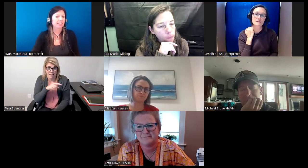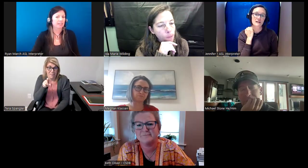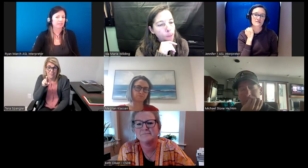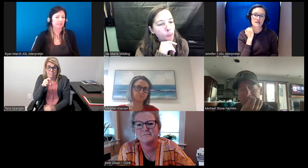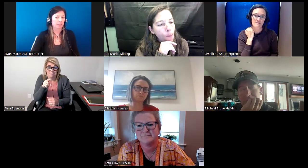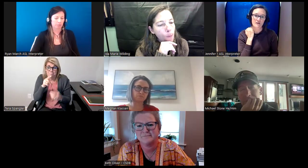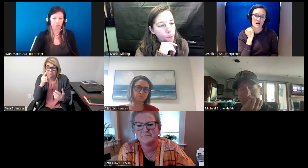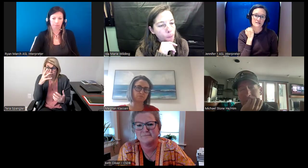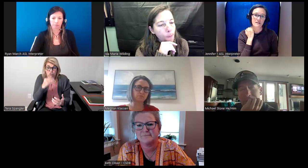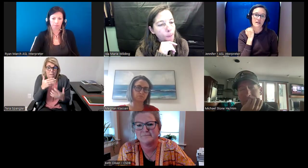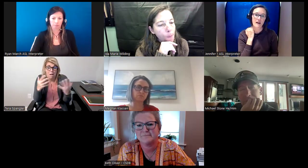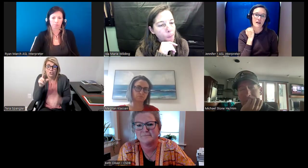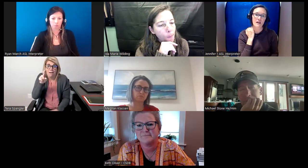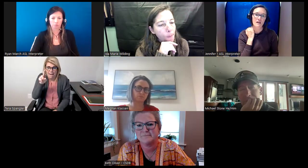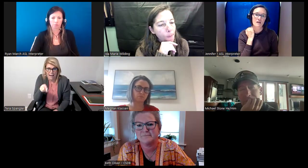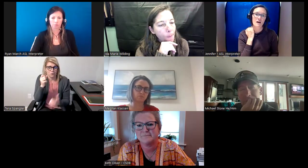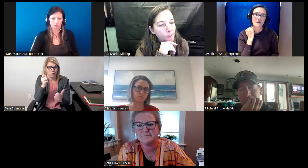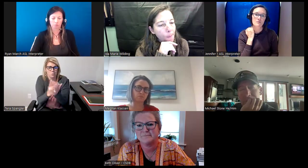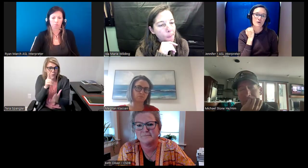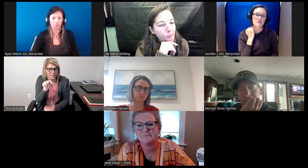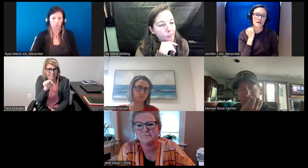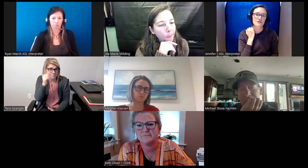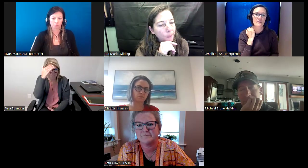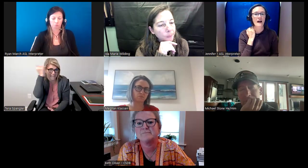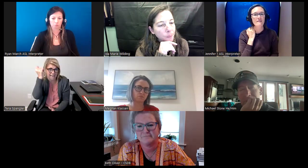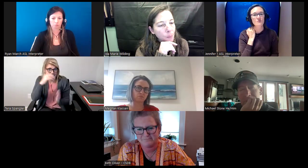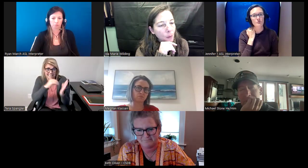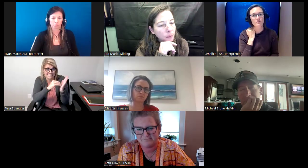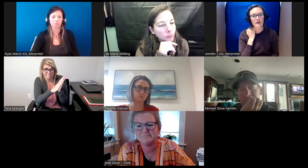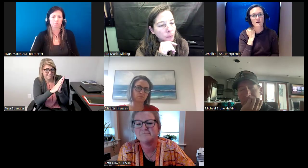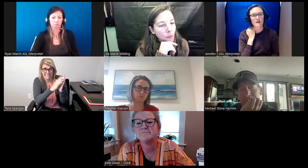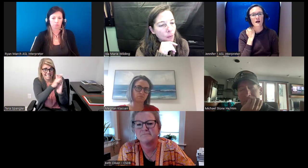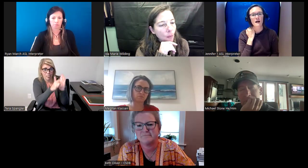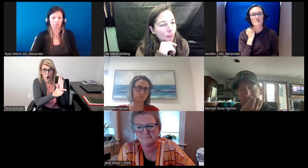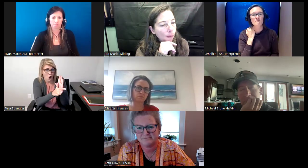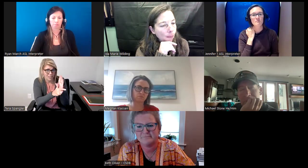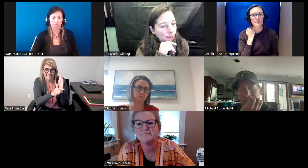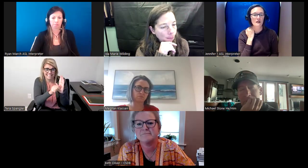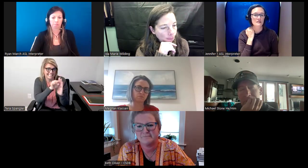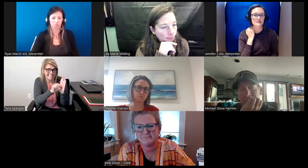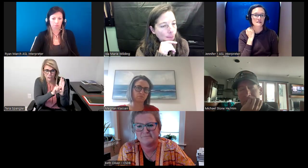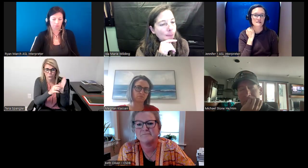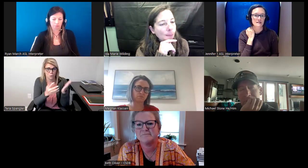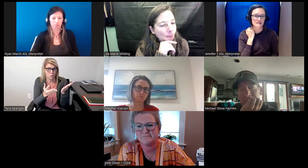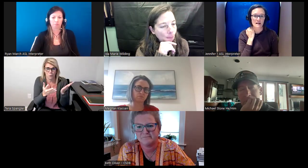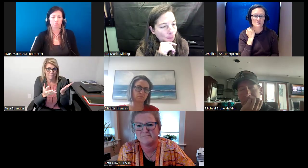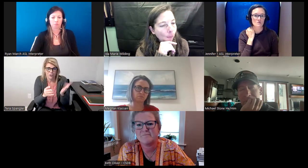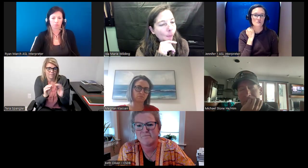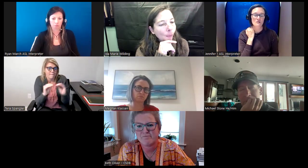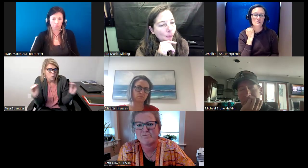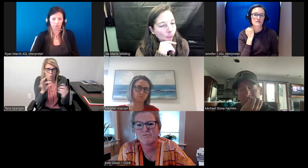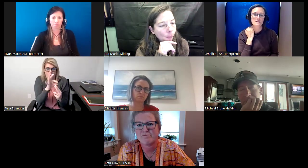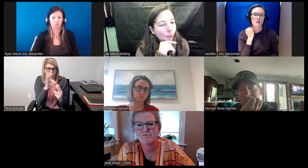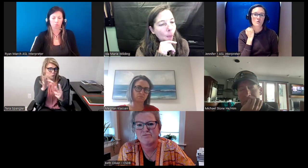is a real safety net for us. Pretty much they have to approve it because it's in